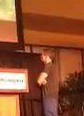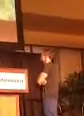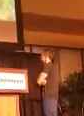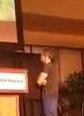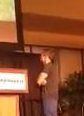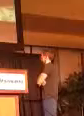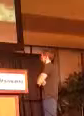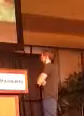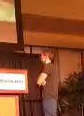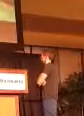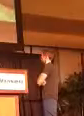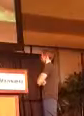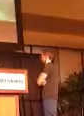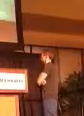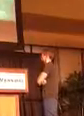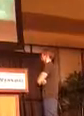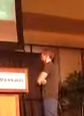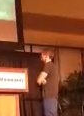will